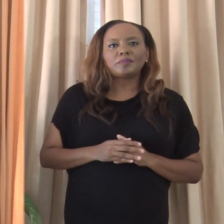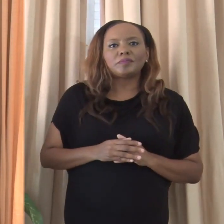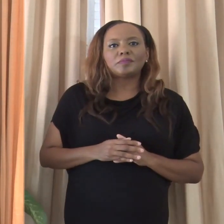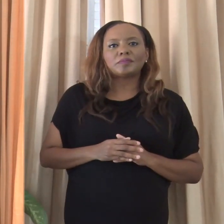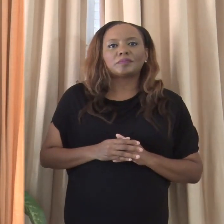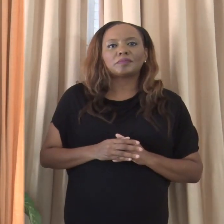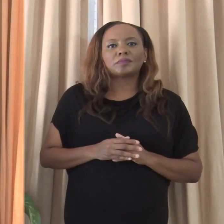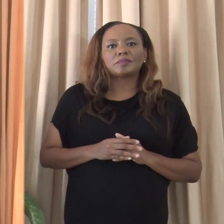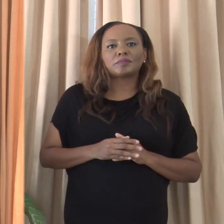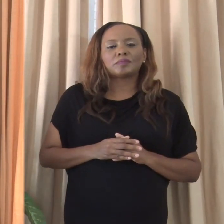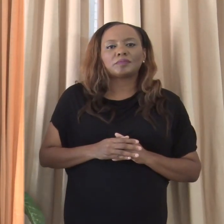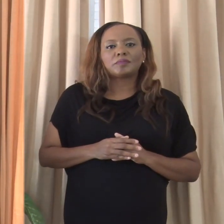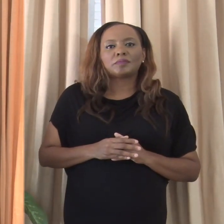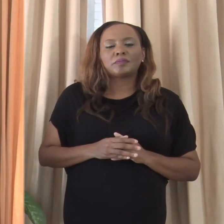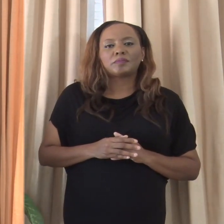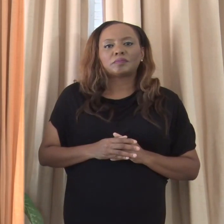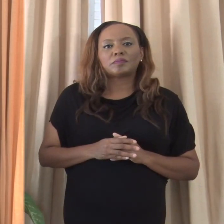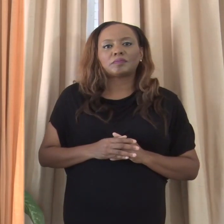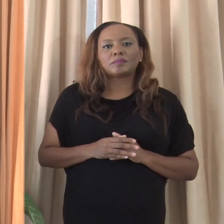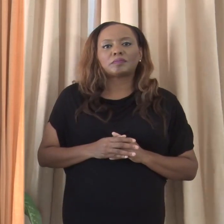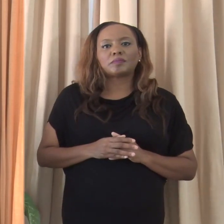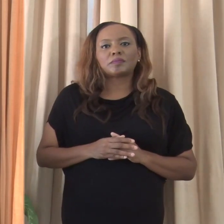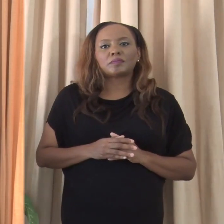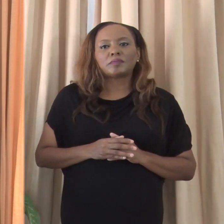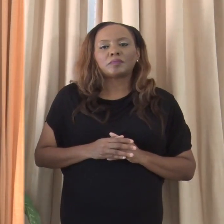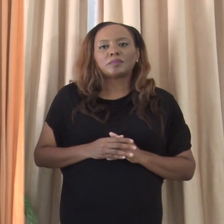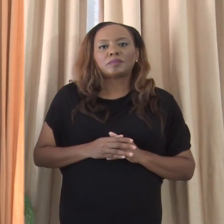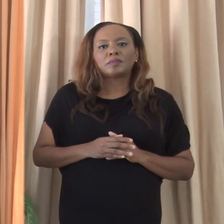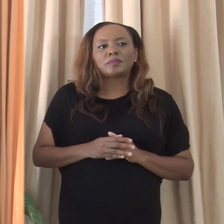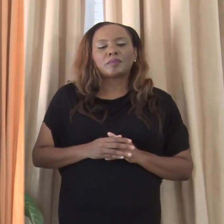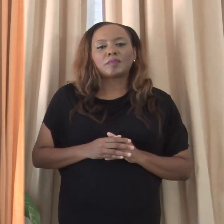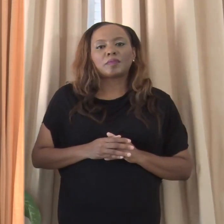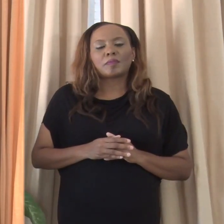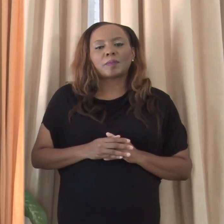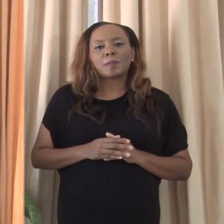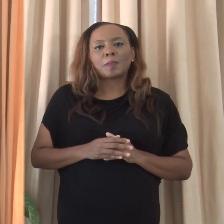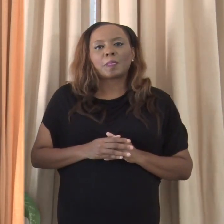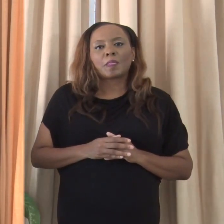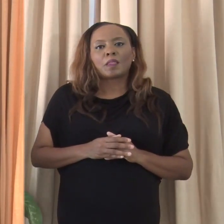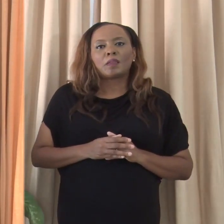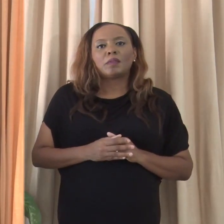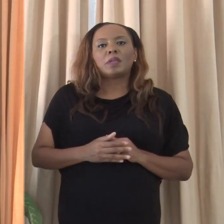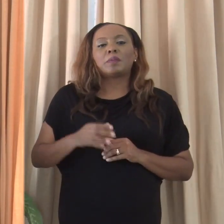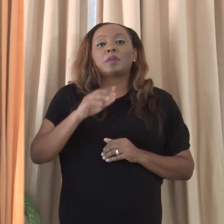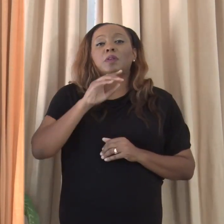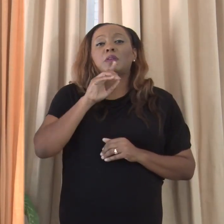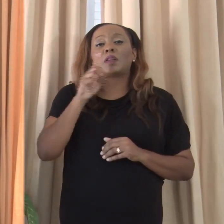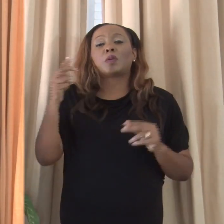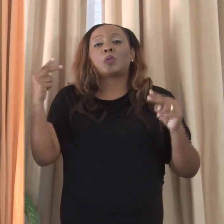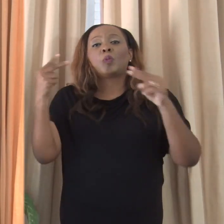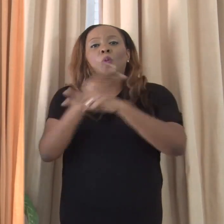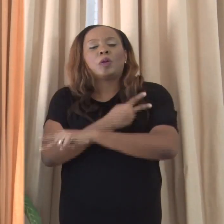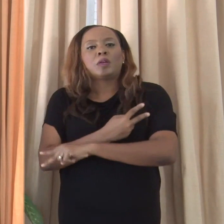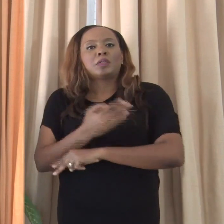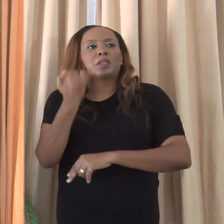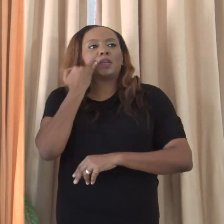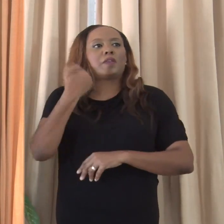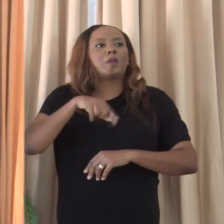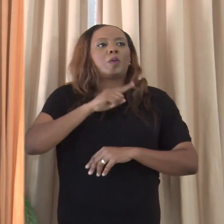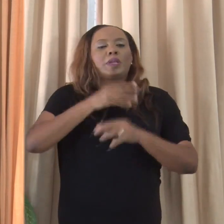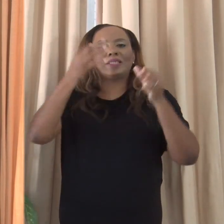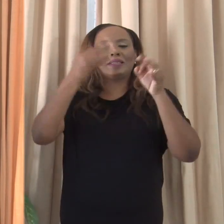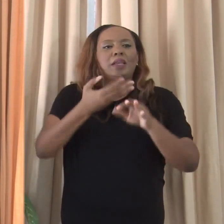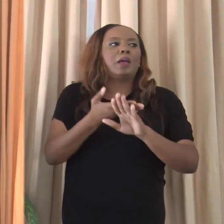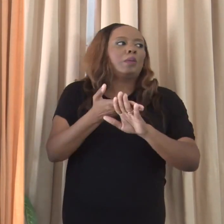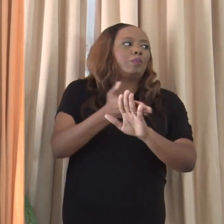leaning very heavily on the other side and perhaps not balancing the risk if one decided before there